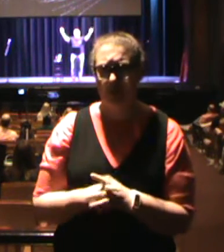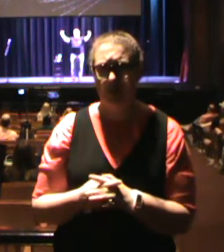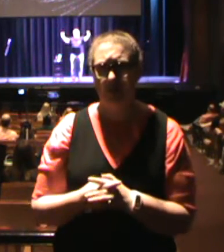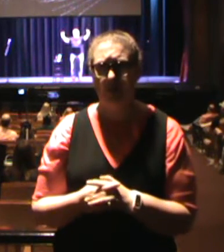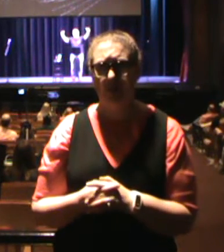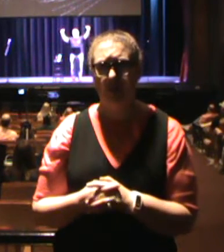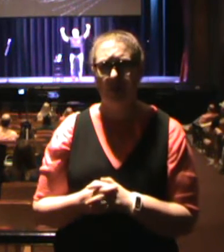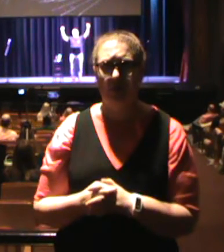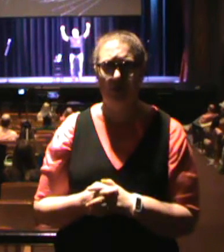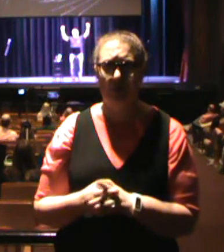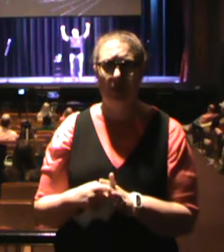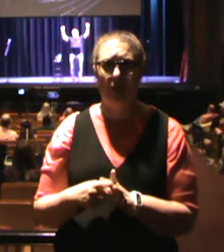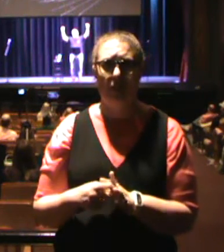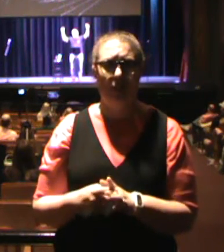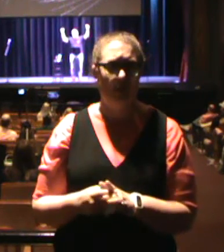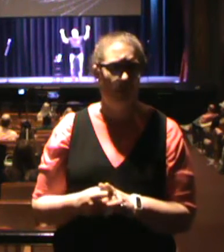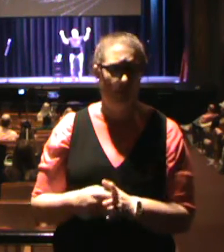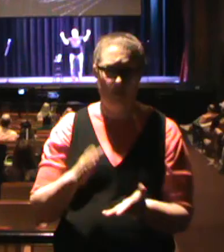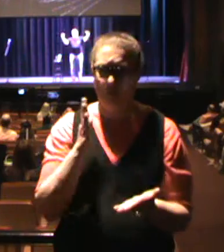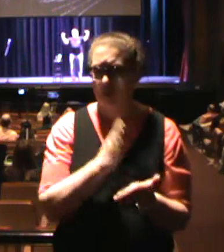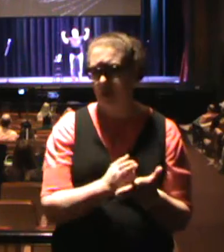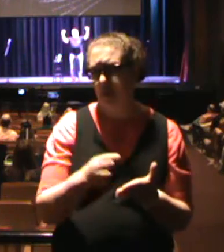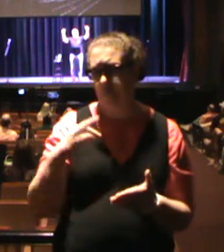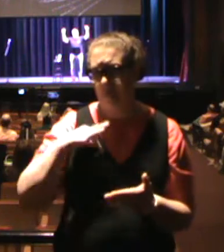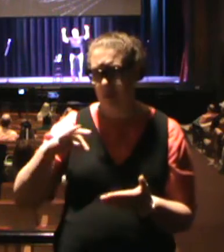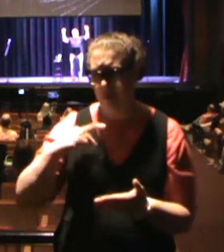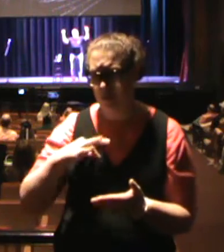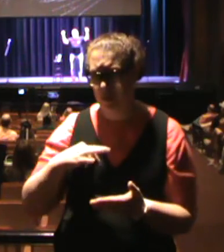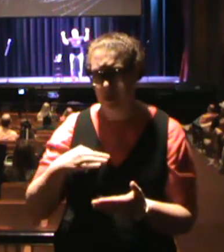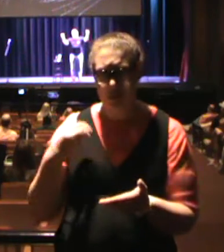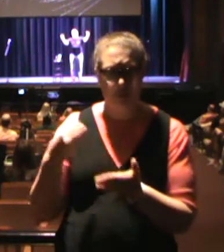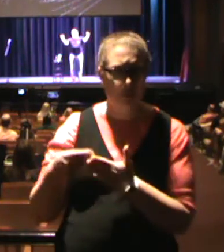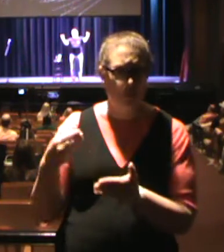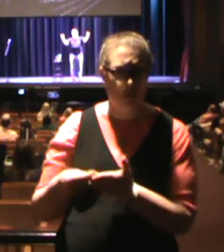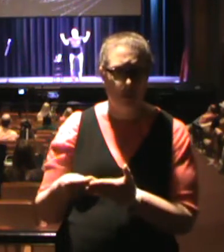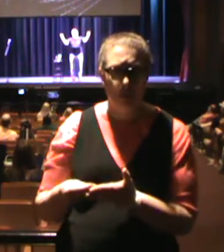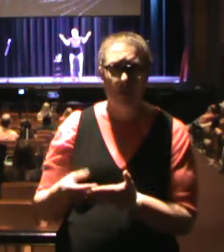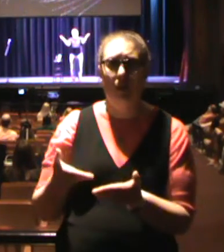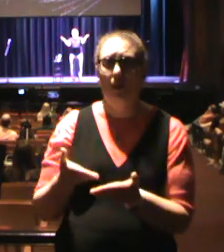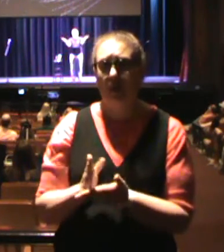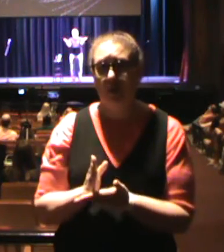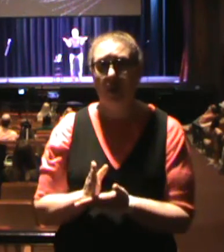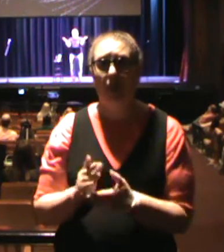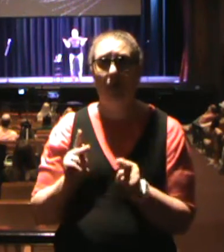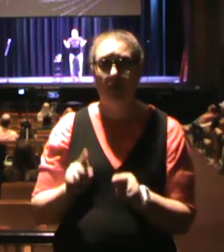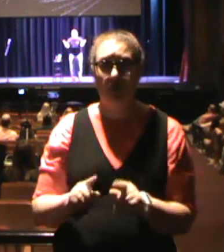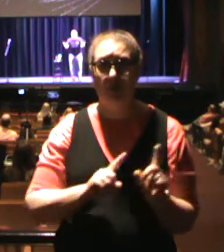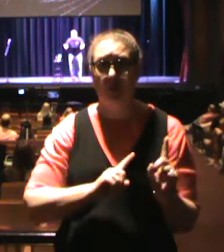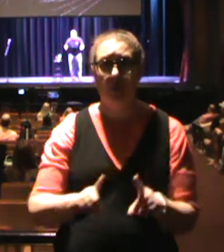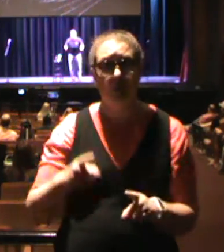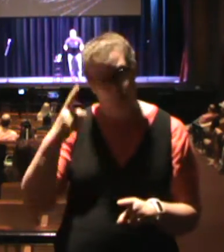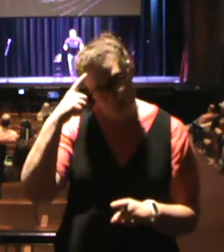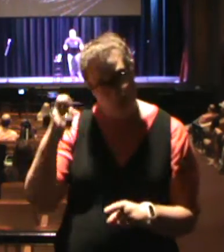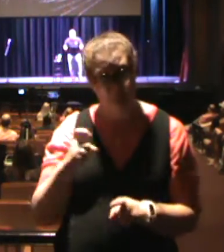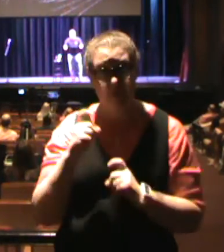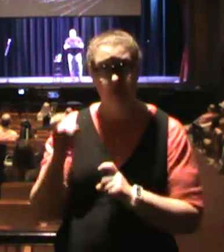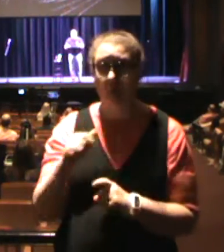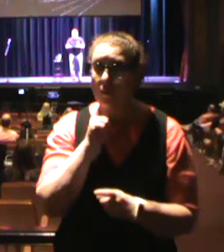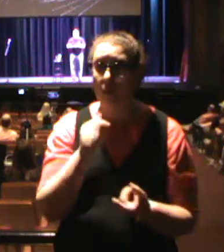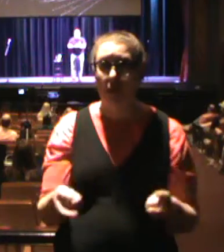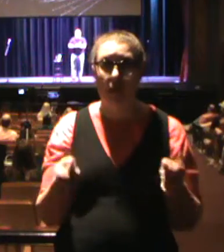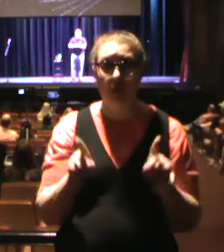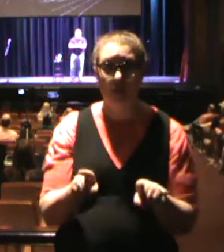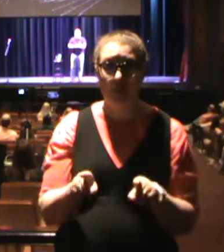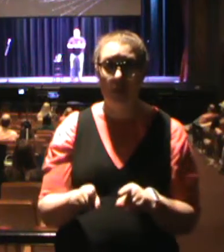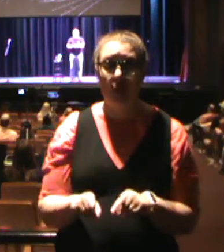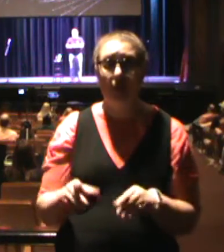the benefits of the pastors, they start to cut salaries and they let positions go because the giving's not there. And